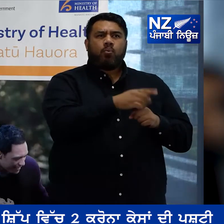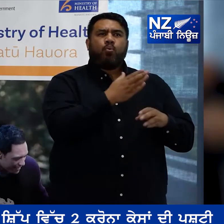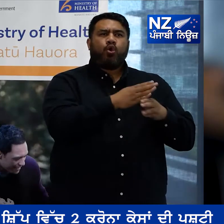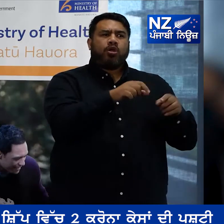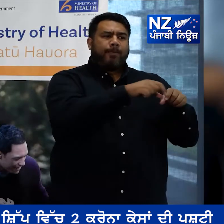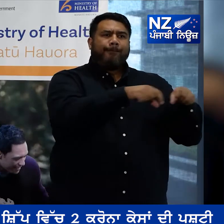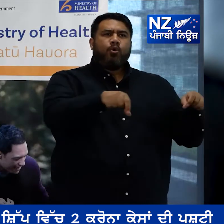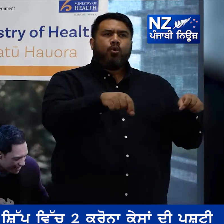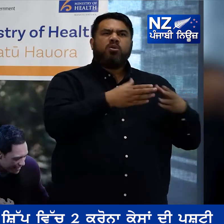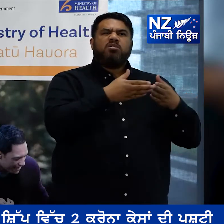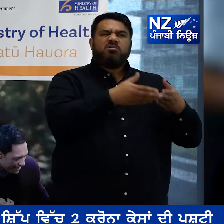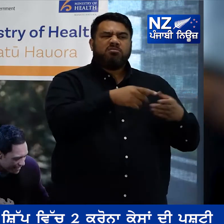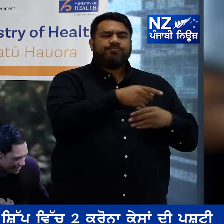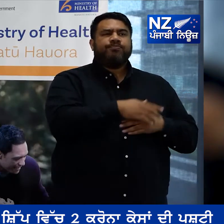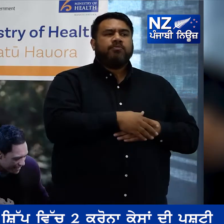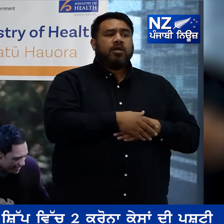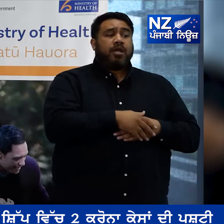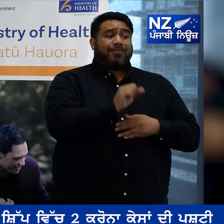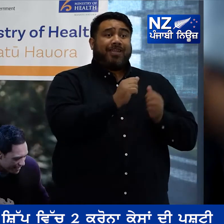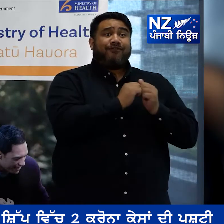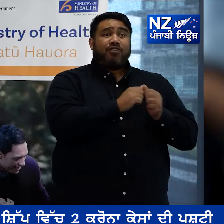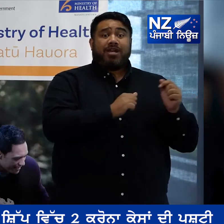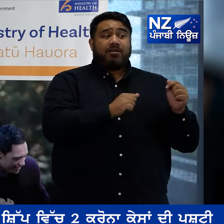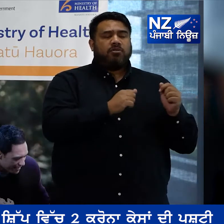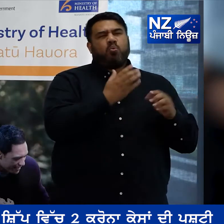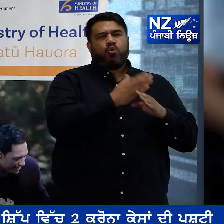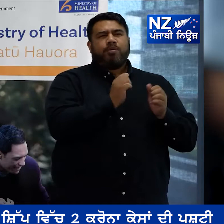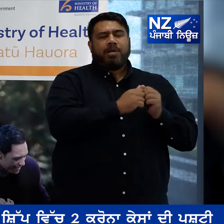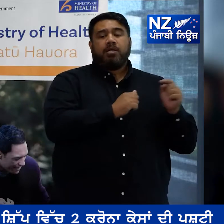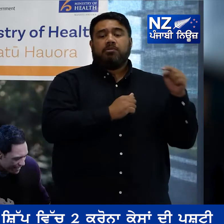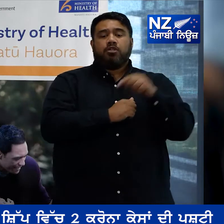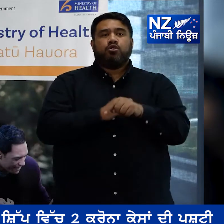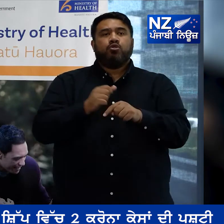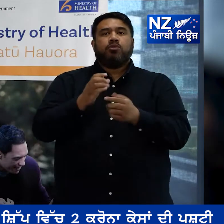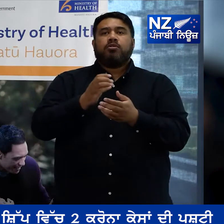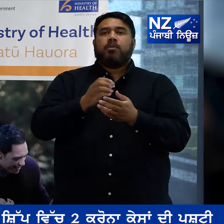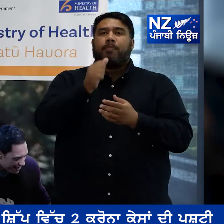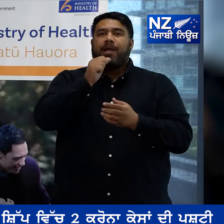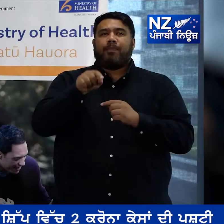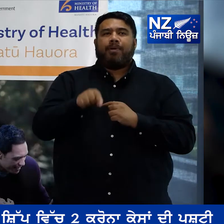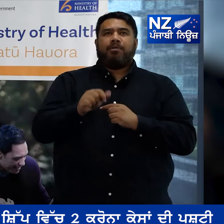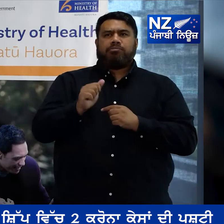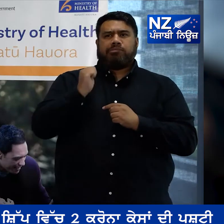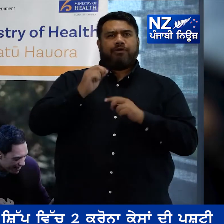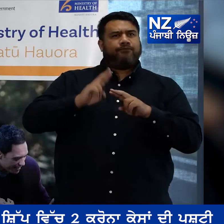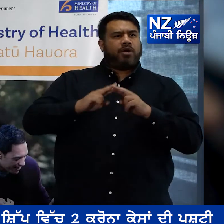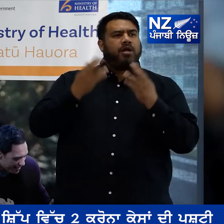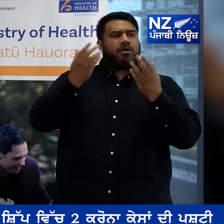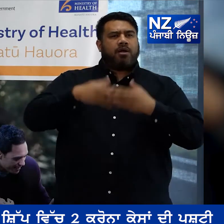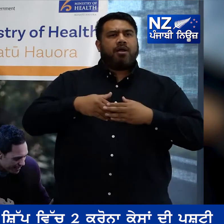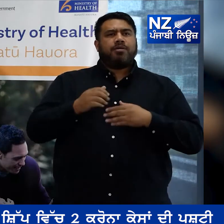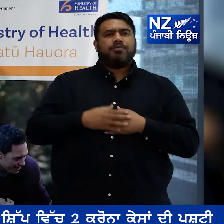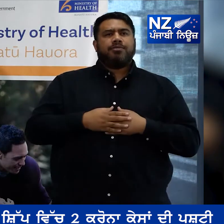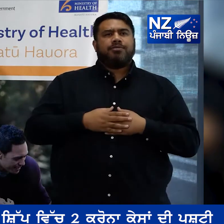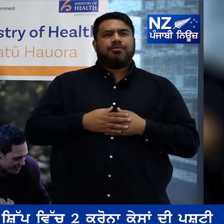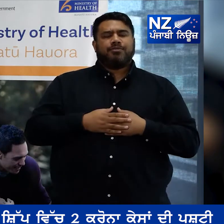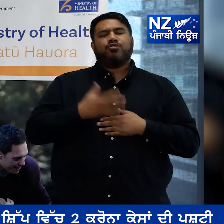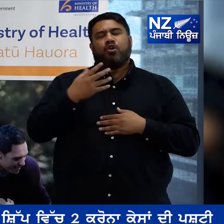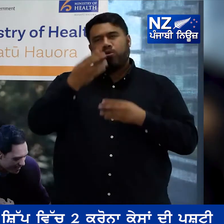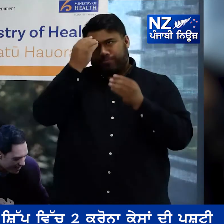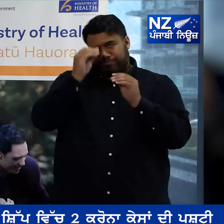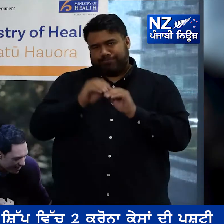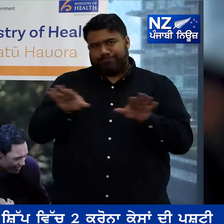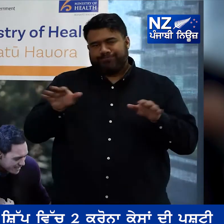that pub between 7.30 and 10 p.m. last Friday. So I also just want to take a moment to thank the media as well for your